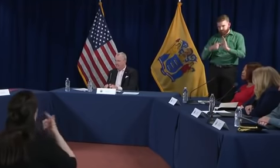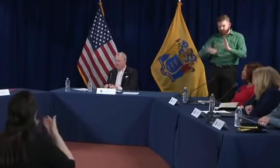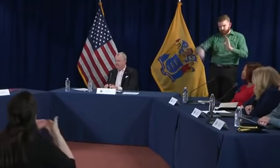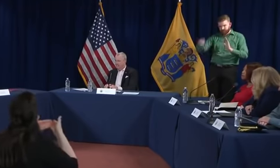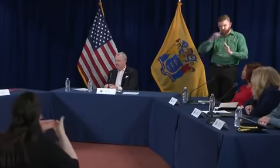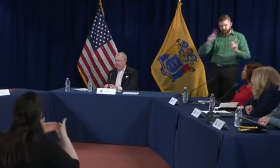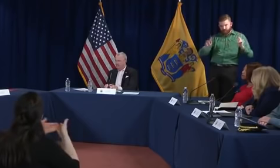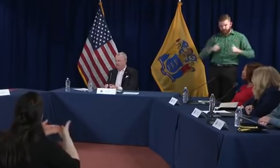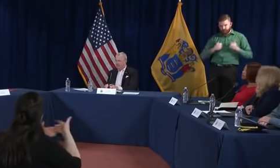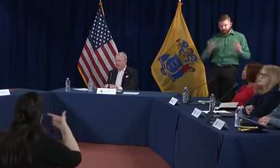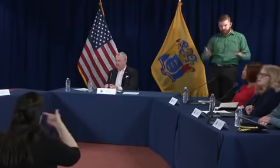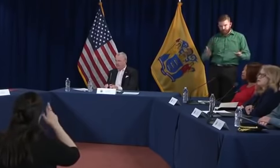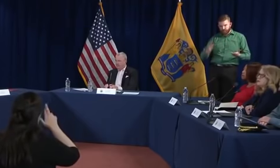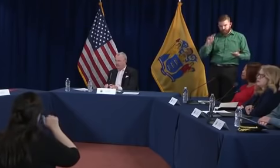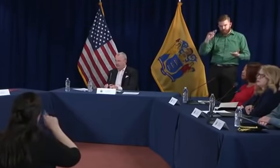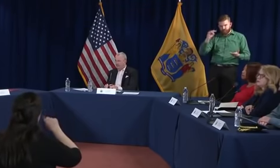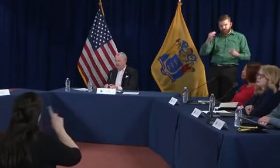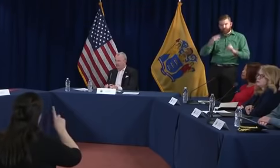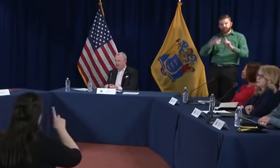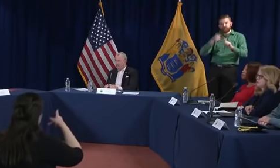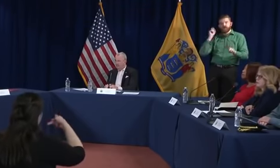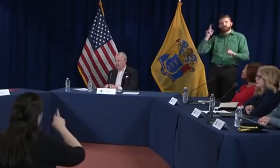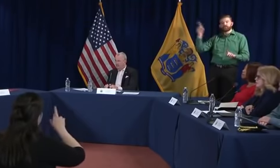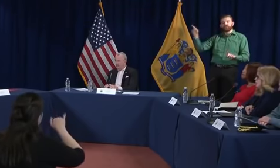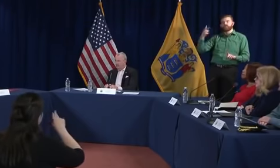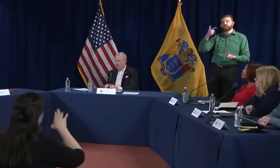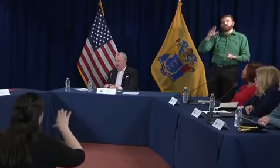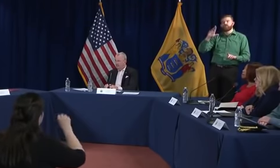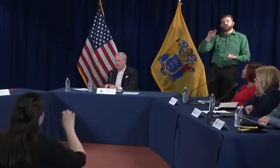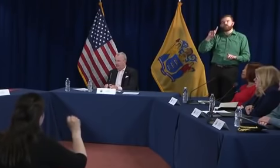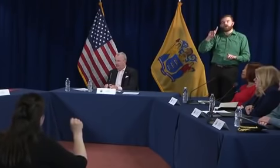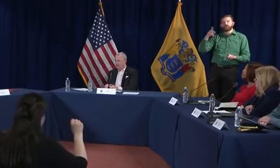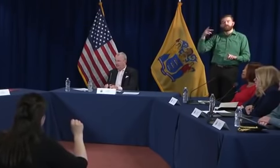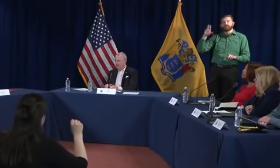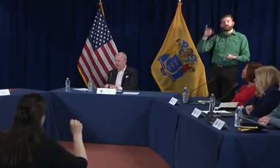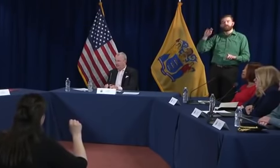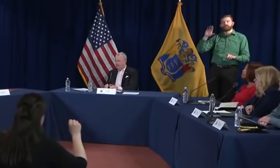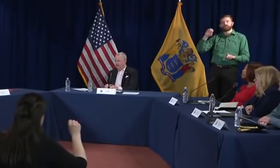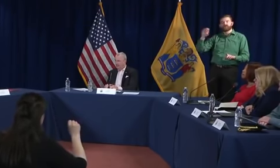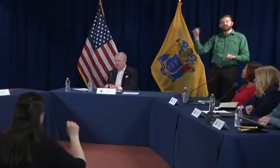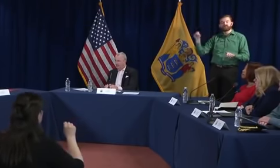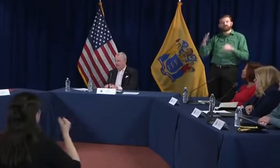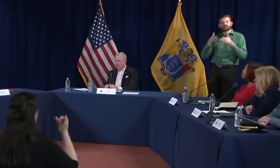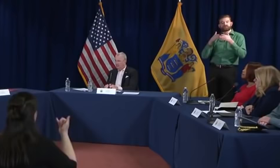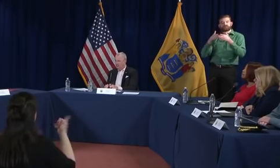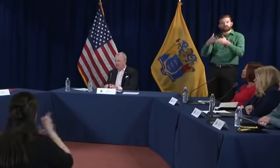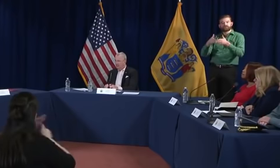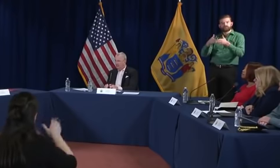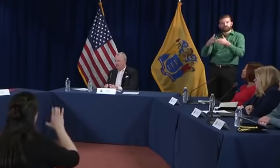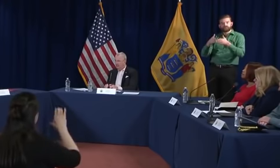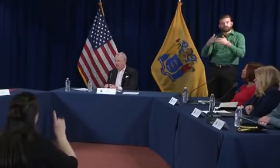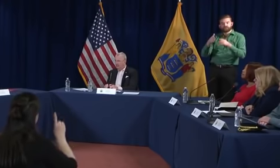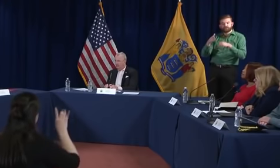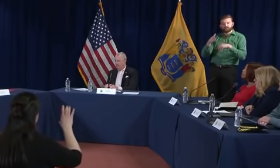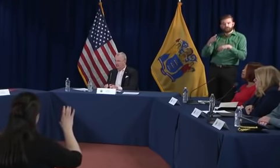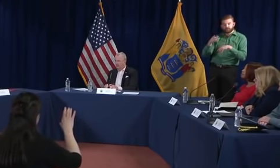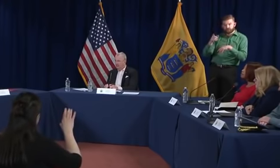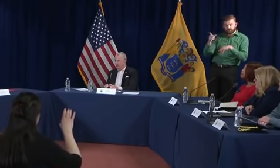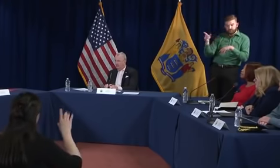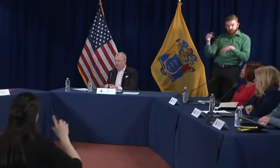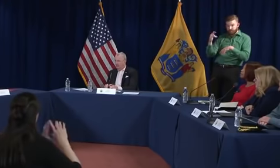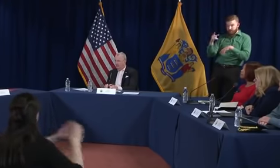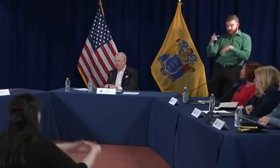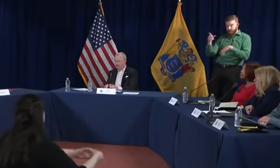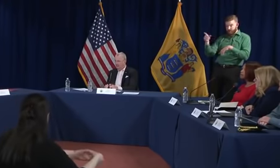These individuals are being held under CDC quarantine at the Dobbins Reserve Air Base in